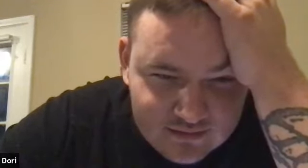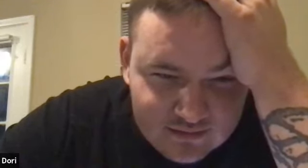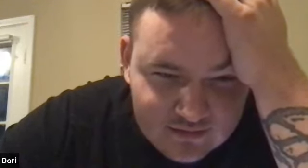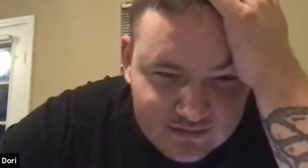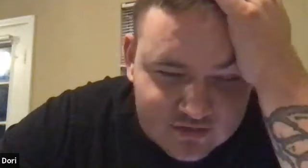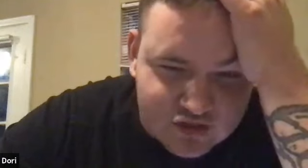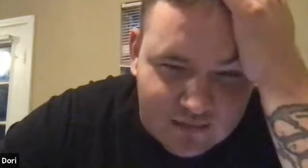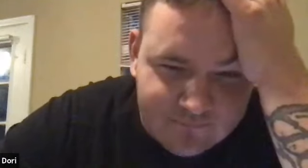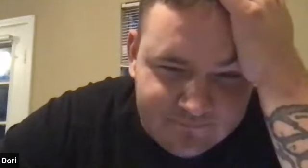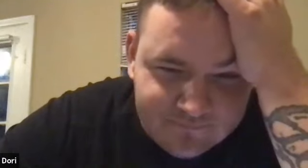Good job.